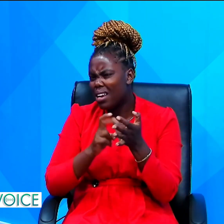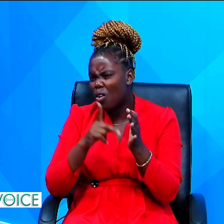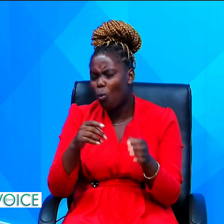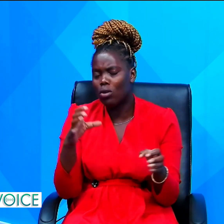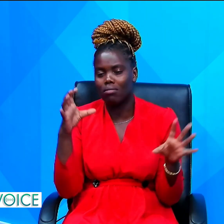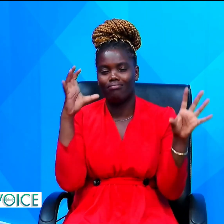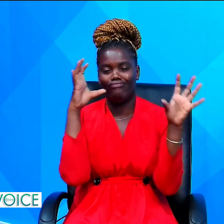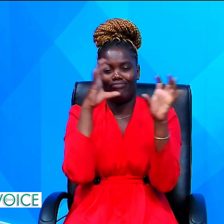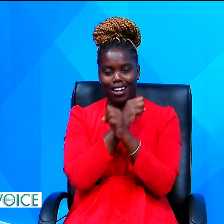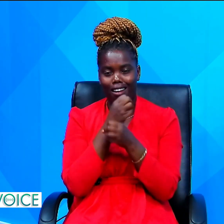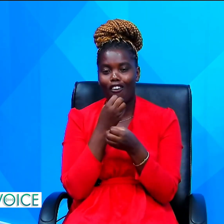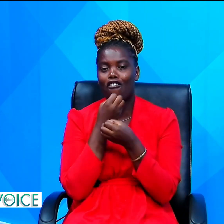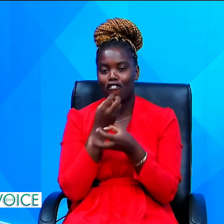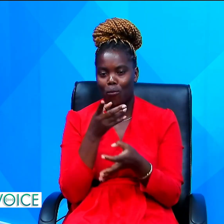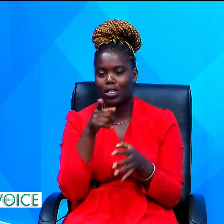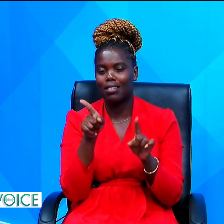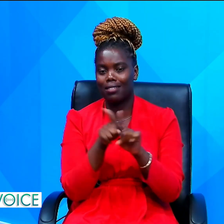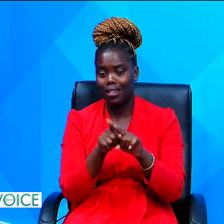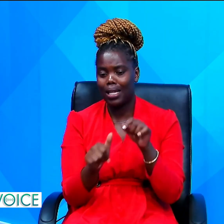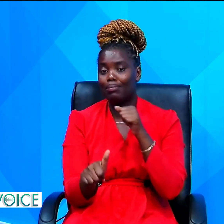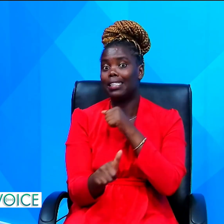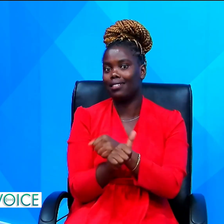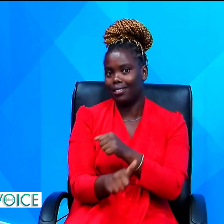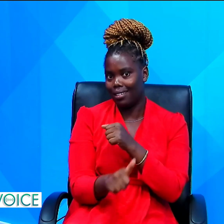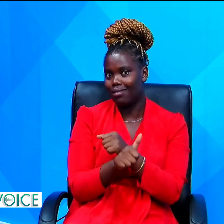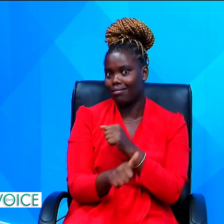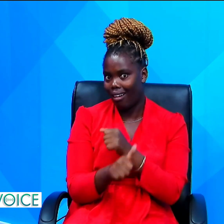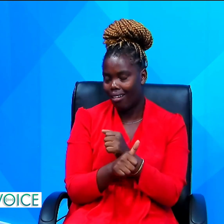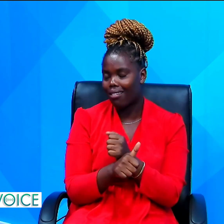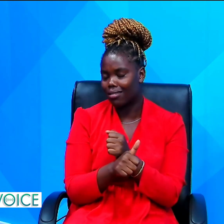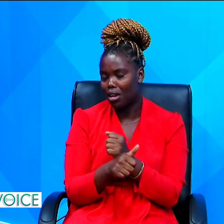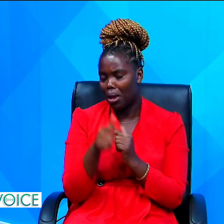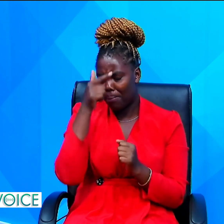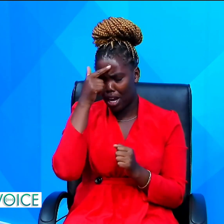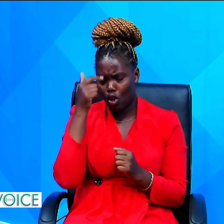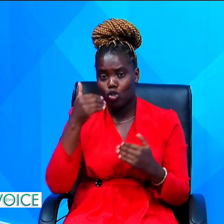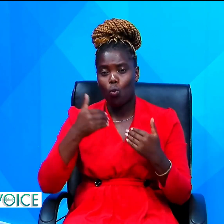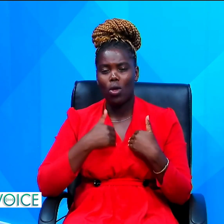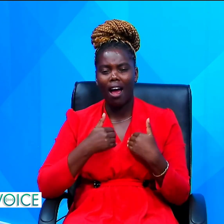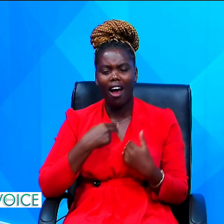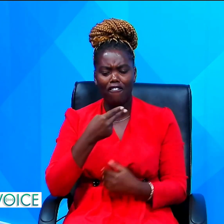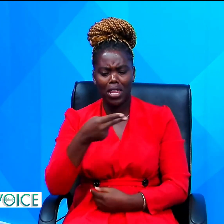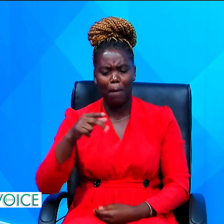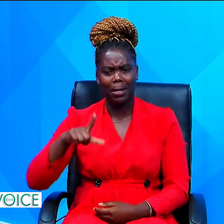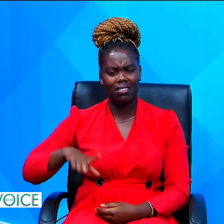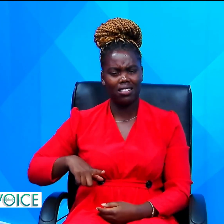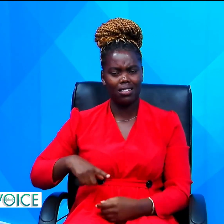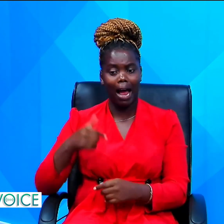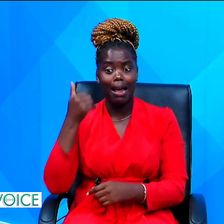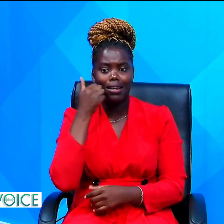Many people are misinformed about this danger of hepatitis. We have hepatitis.